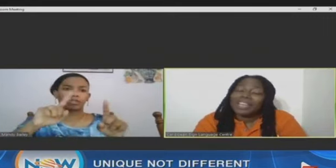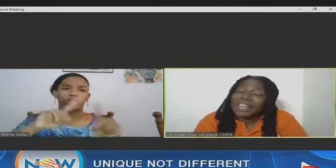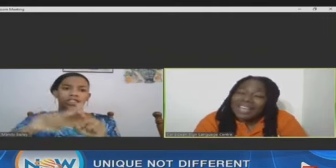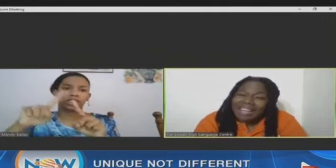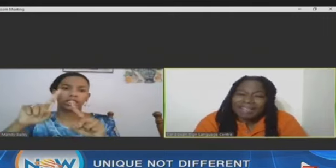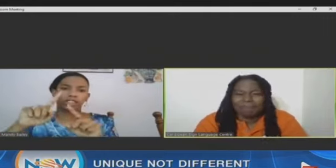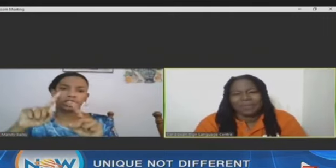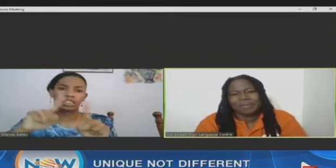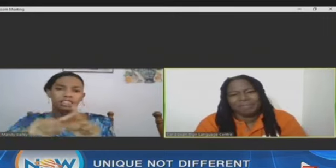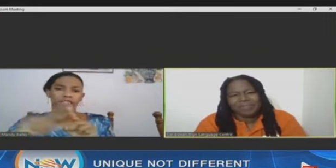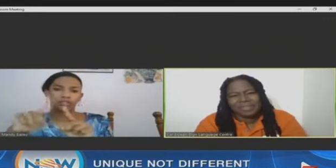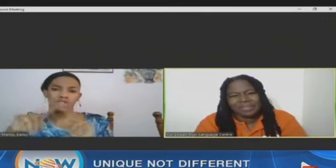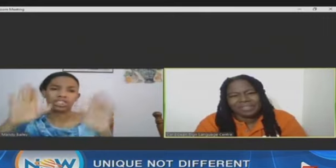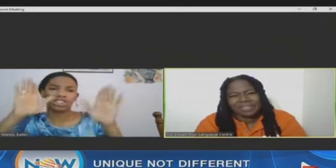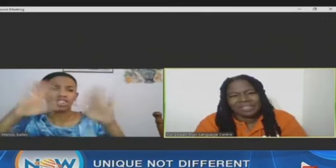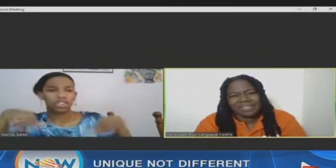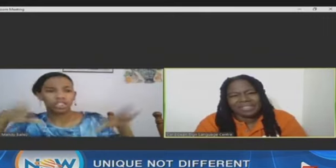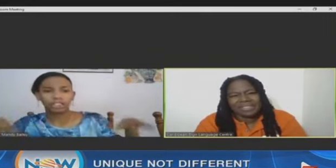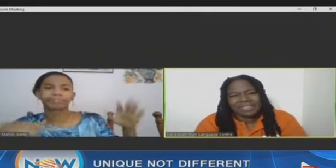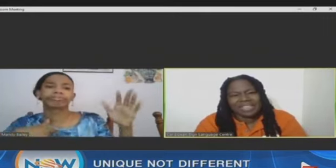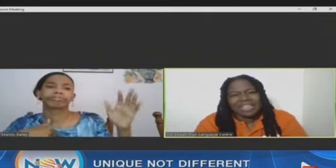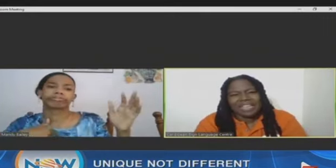I want to help.